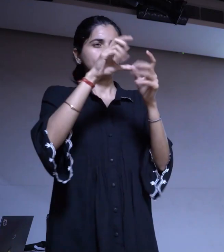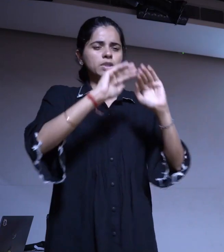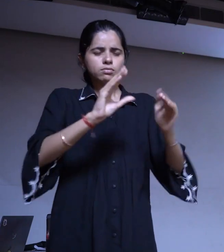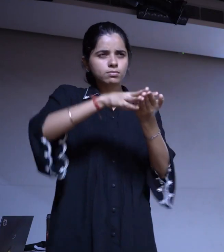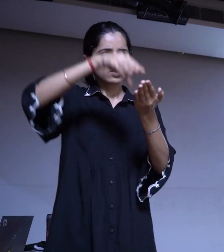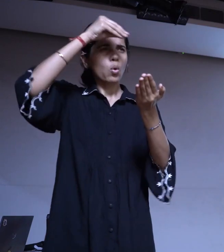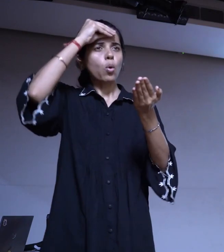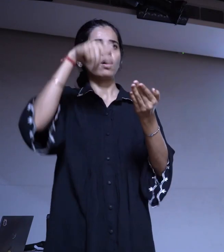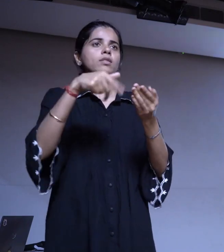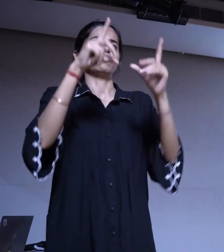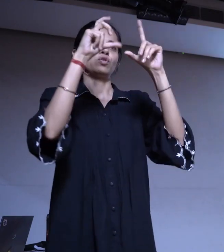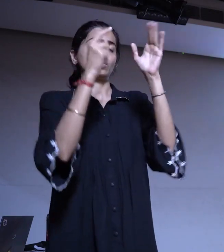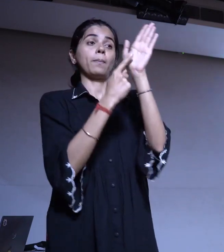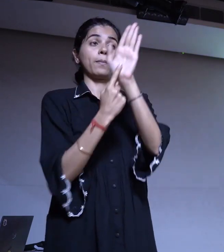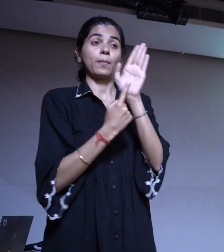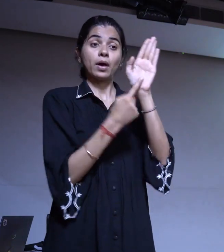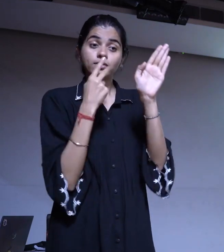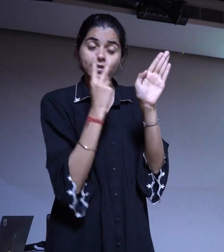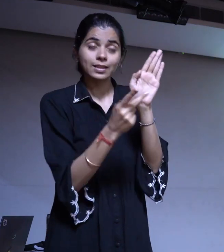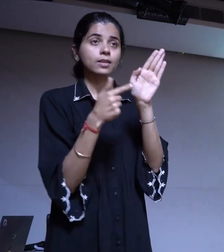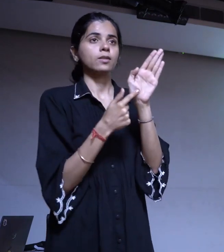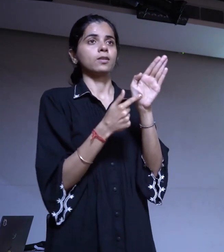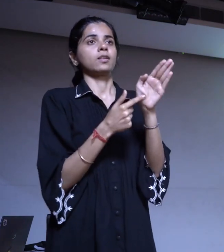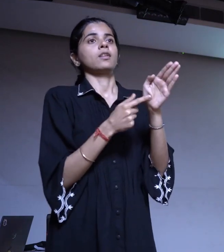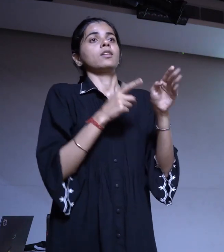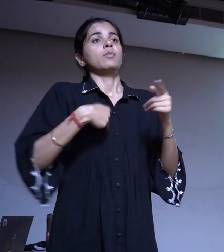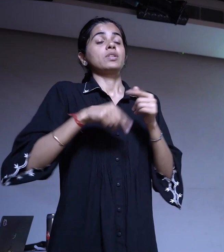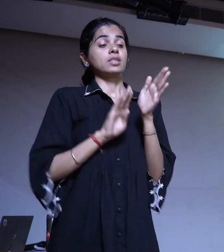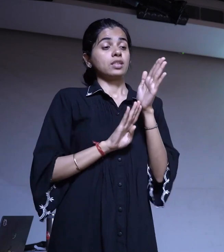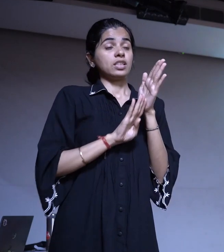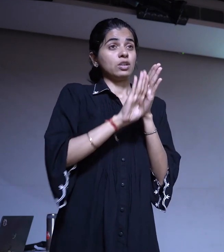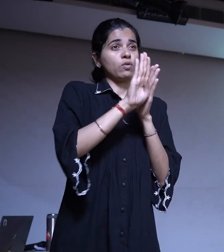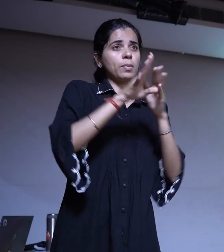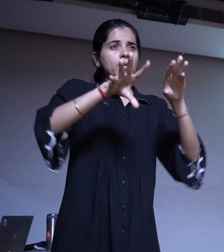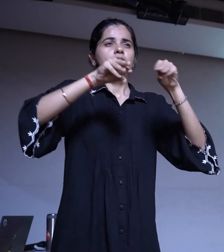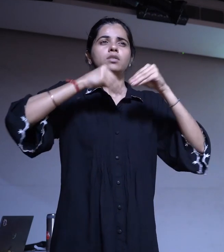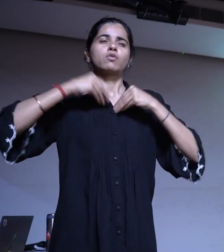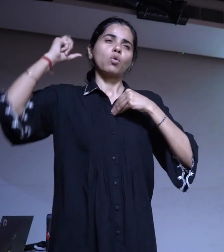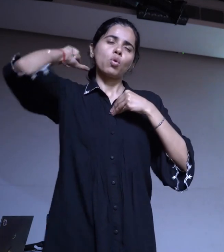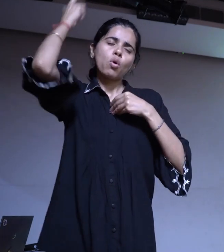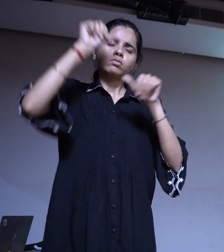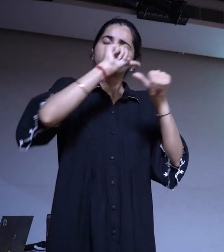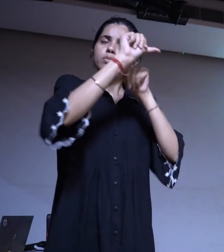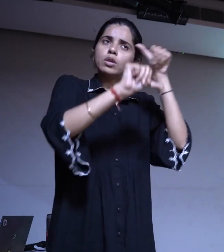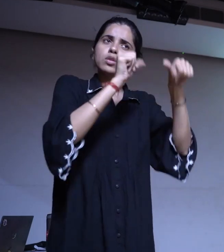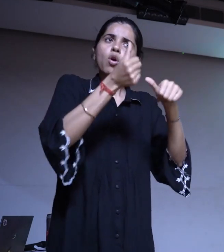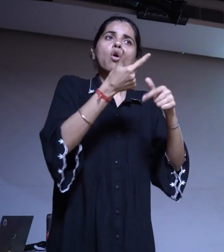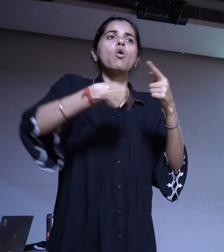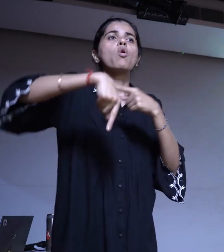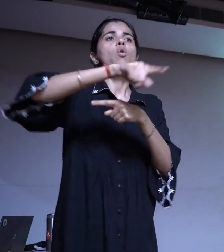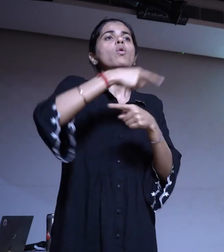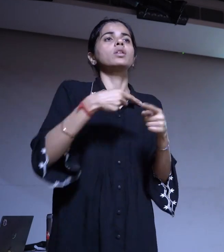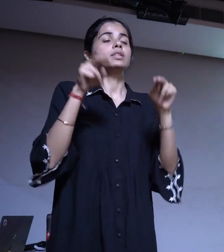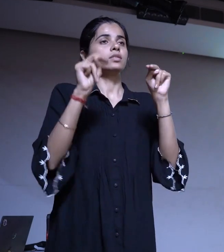what I'm trying to highlight is that the development and acquisition of each cognitive process of ability